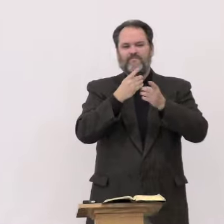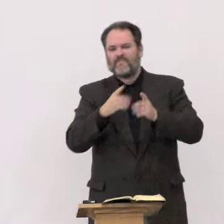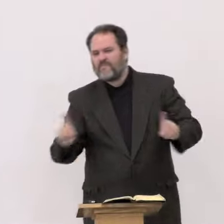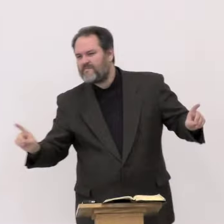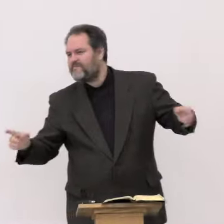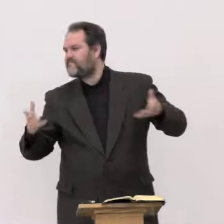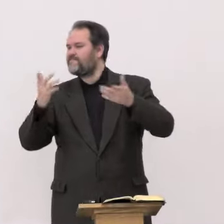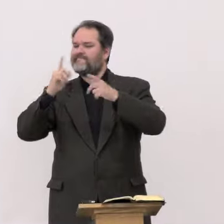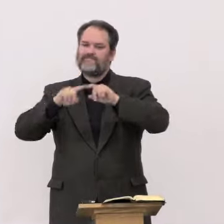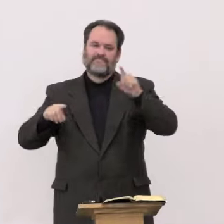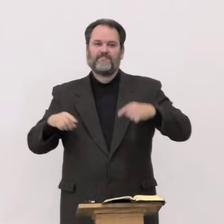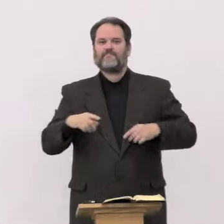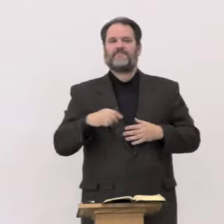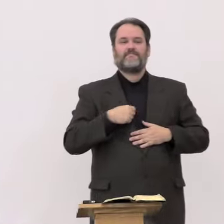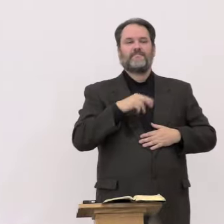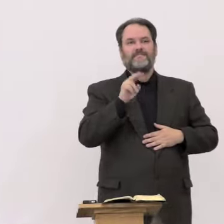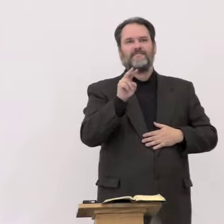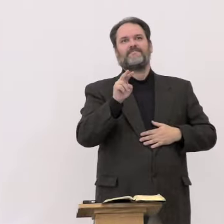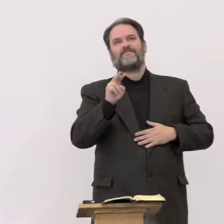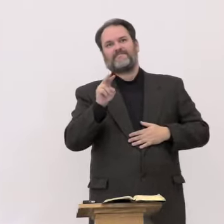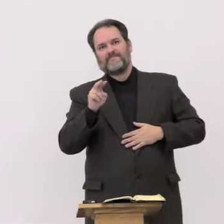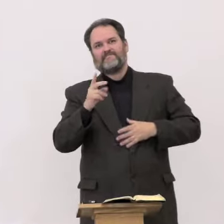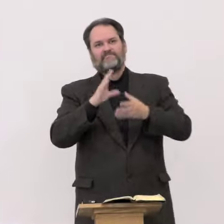If I see some stranger and he talks about divorce